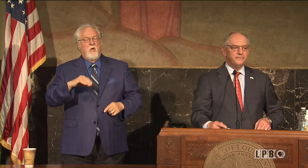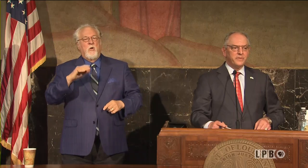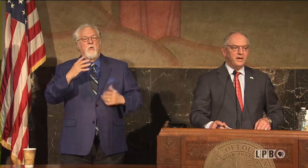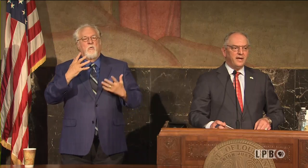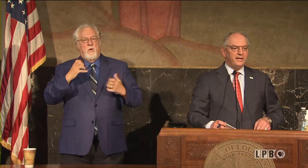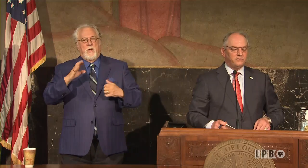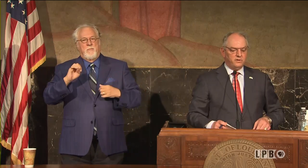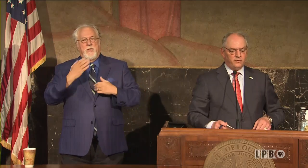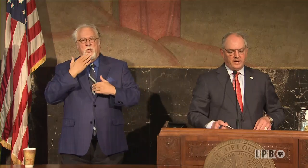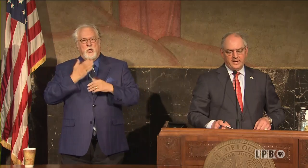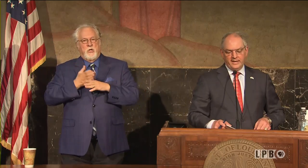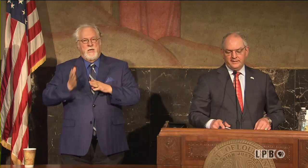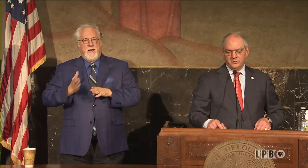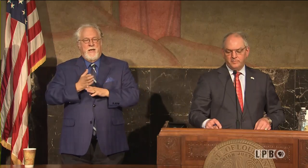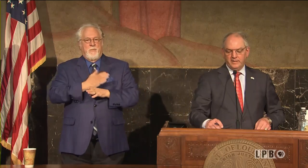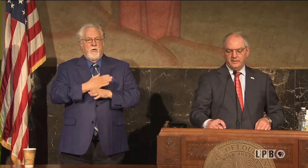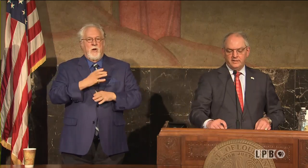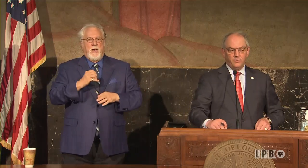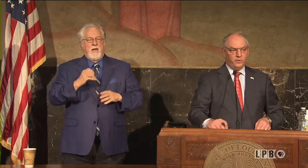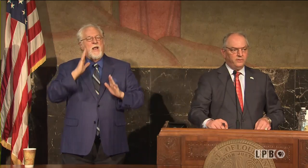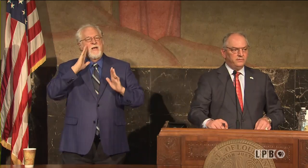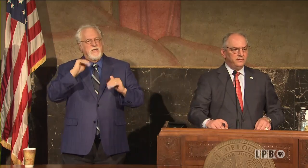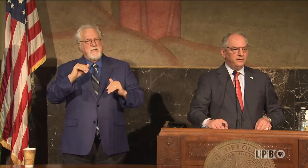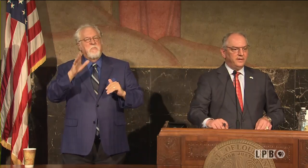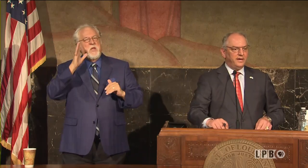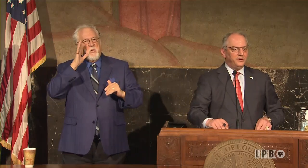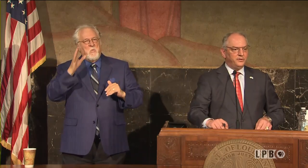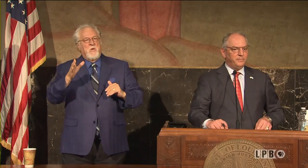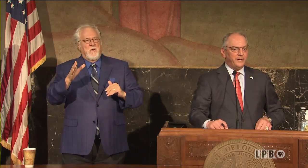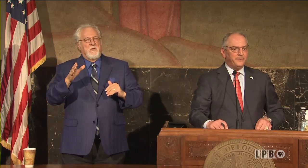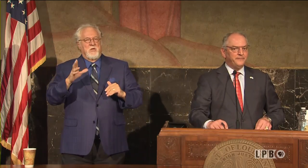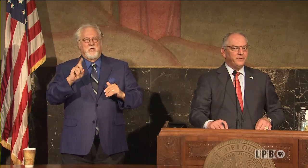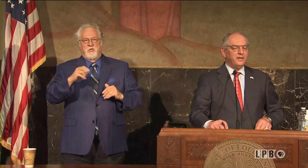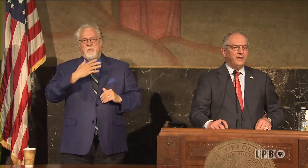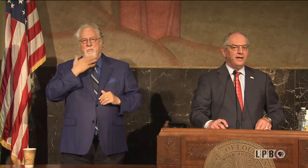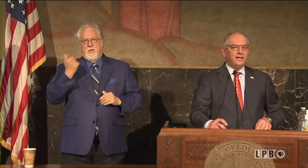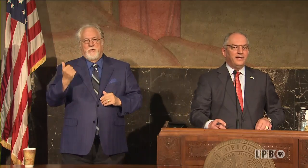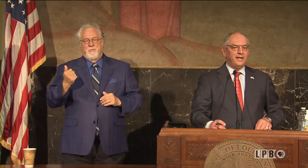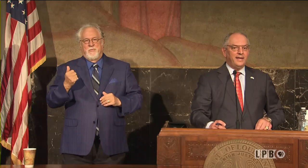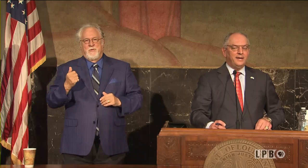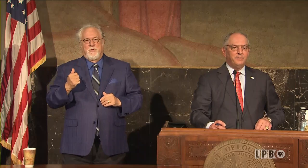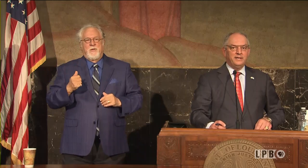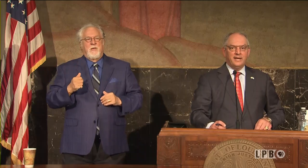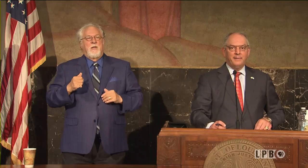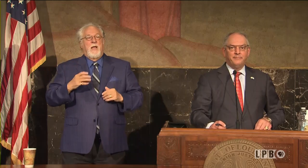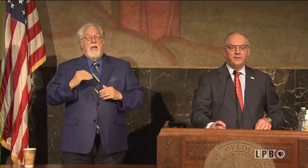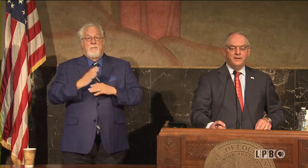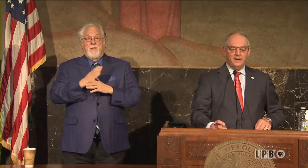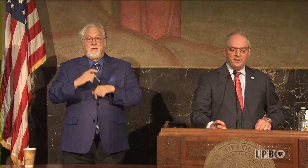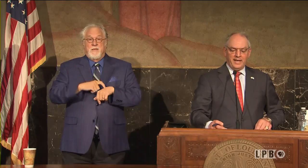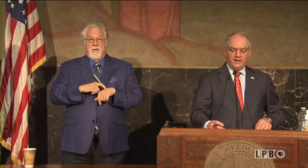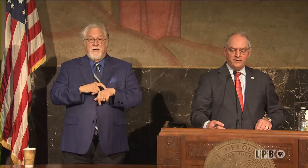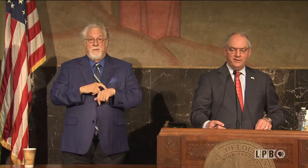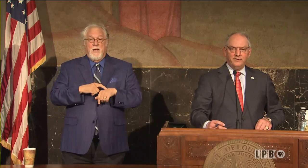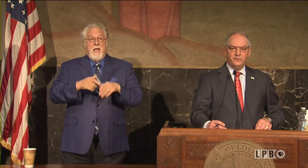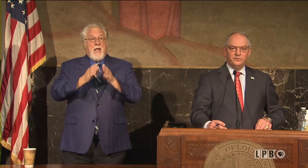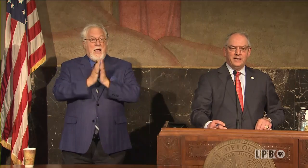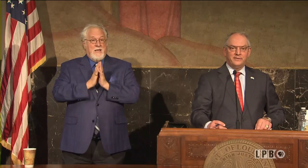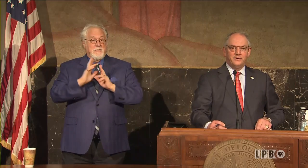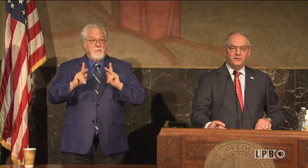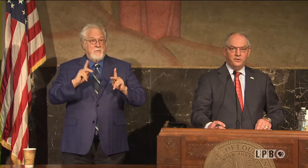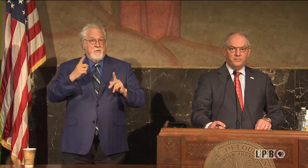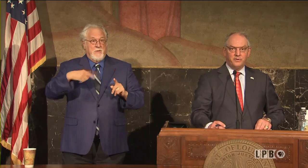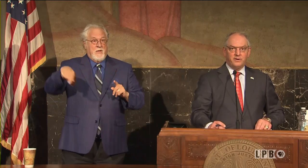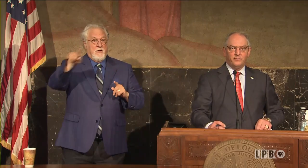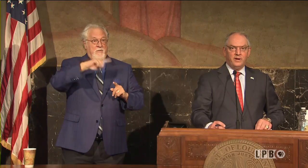neighbors. And so I anticipate that they will do better. And in the meantime, I'm going to ask individuals